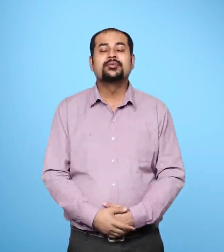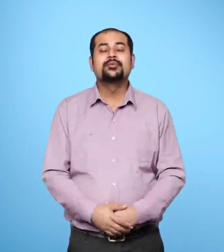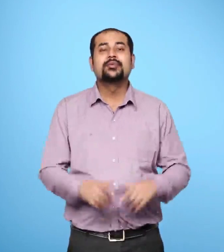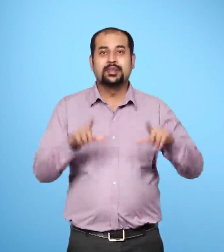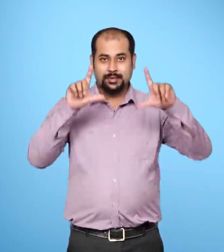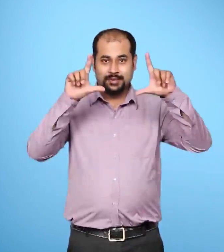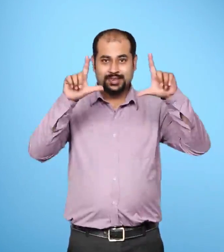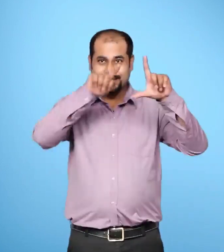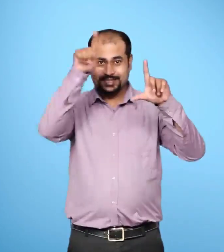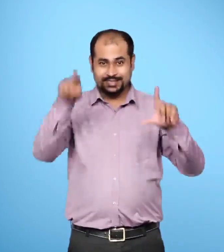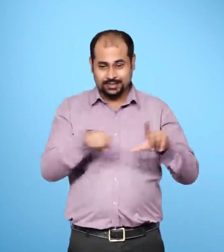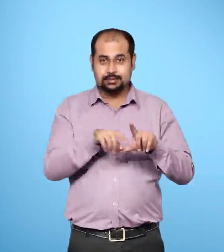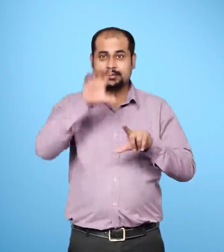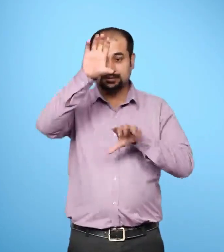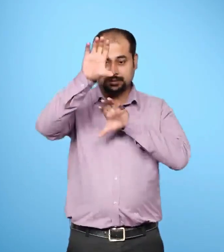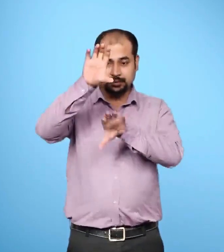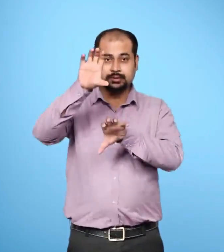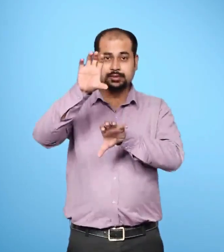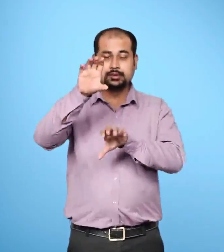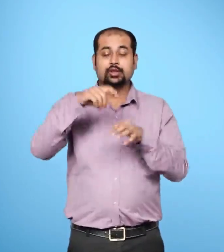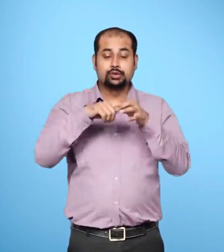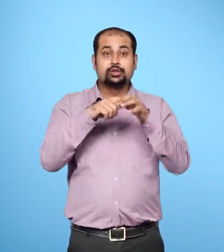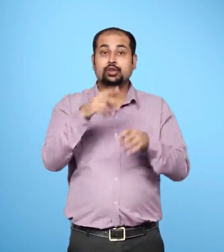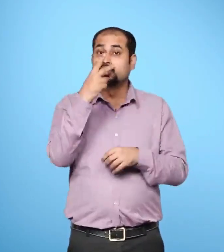This page is divided into 2 parts.